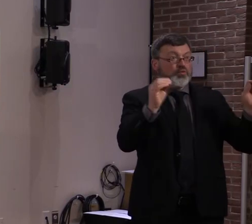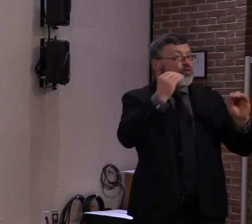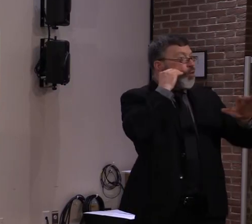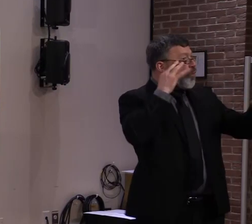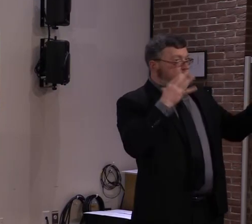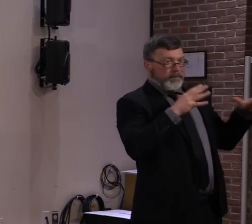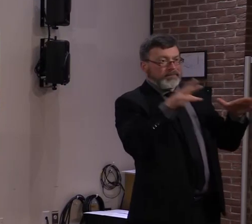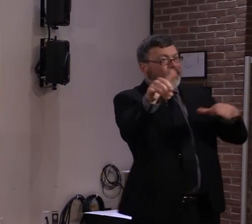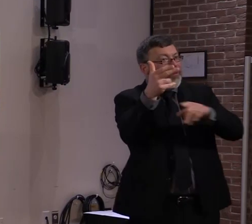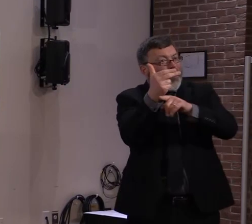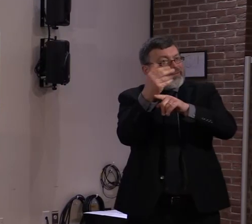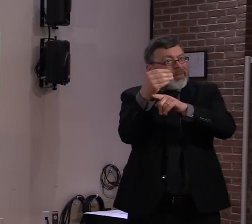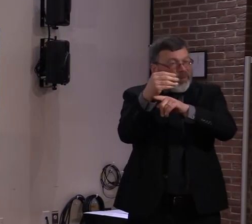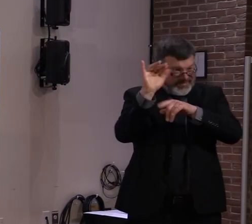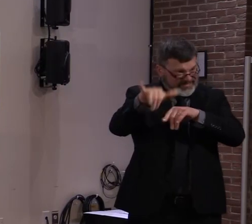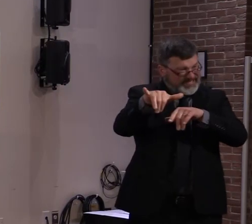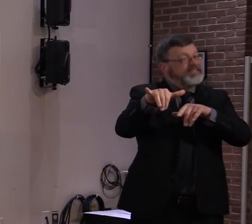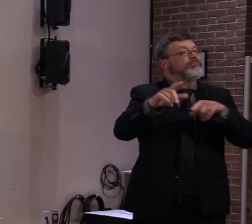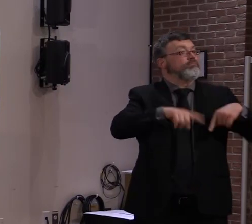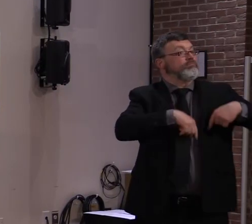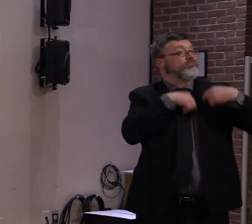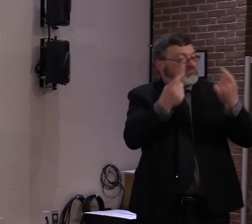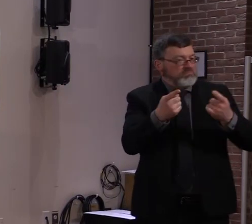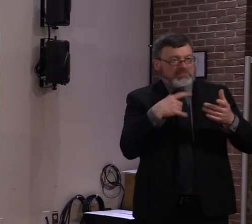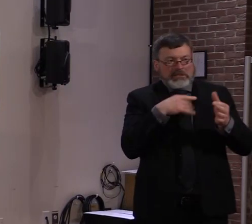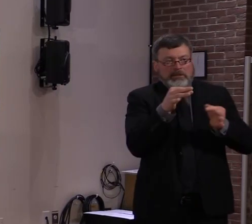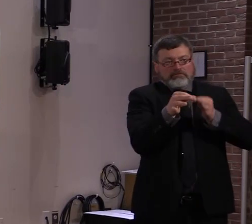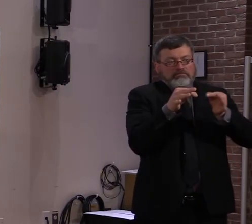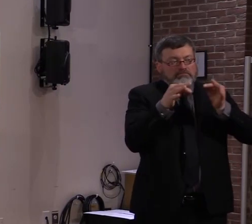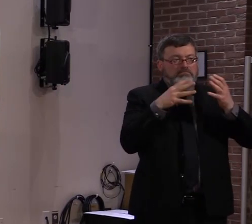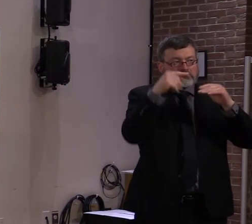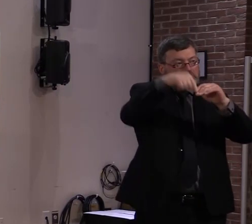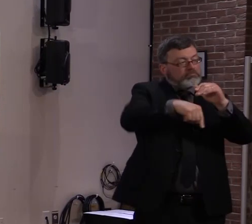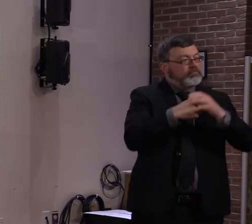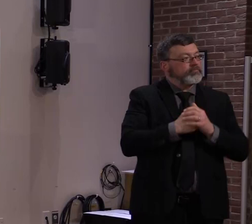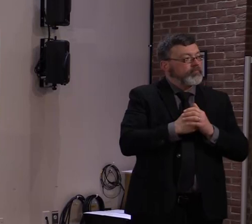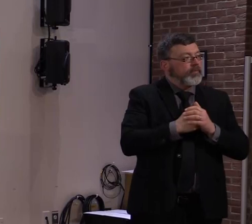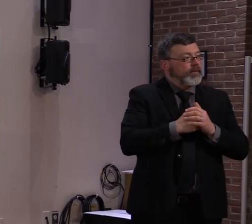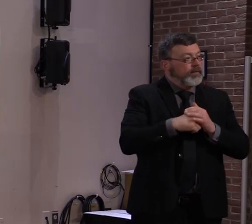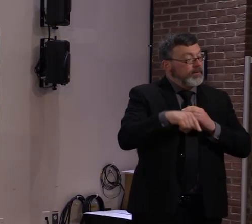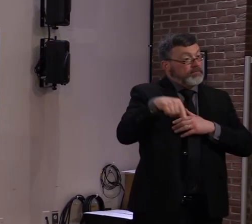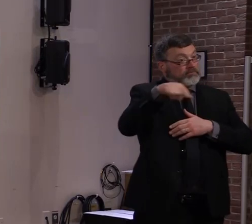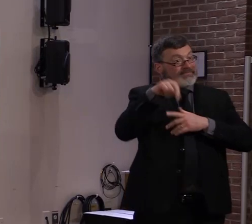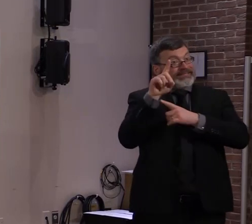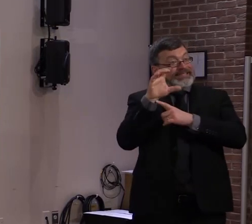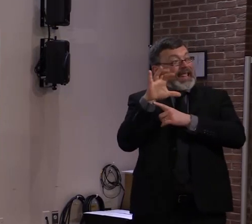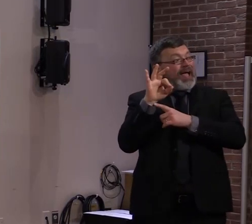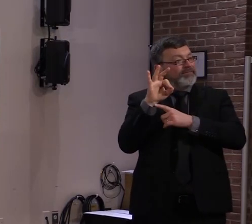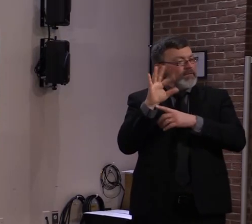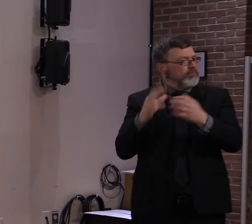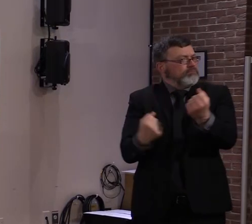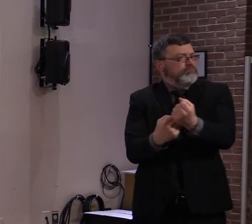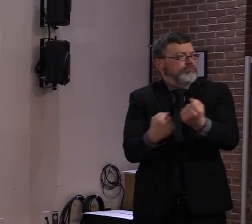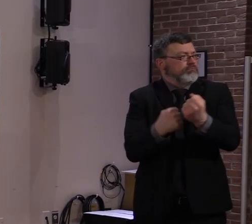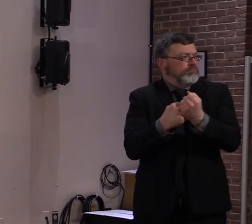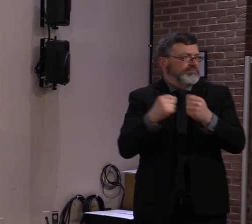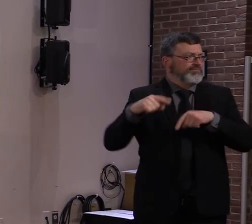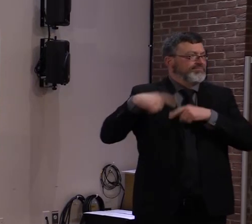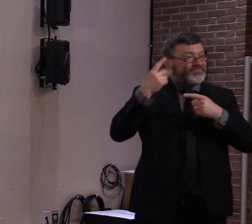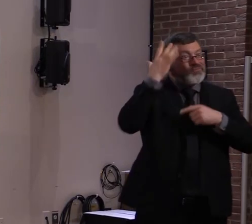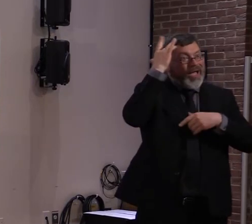from the pandemic, this approach is neither financially nor from a program